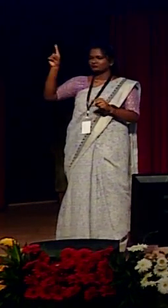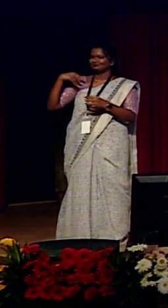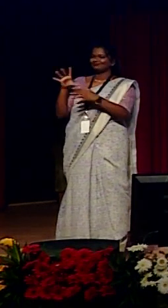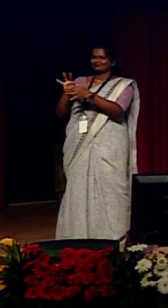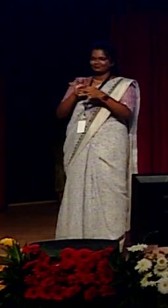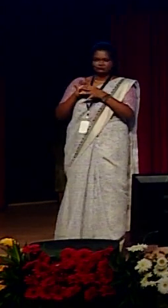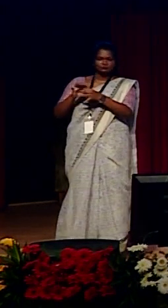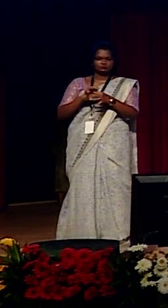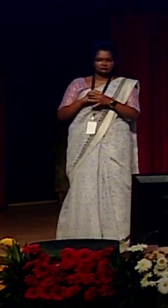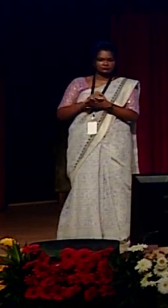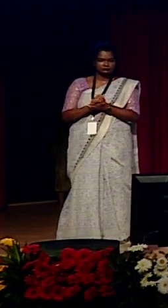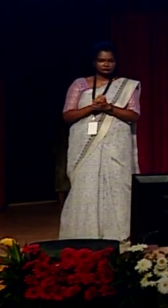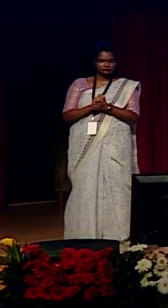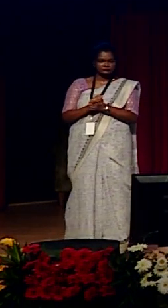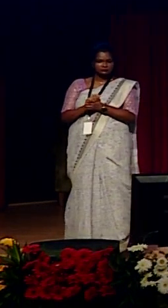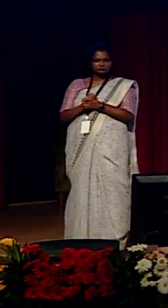on.